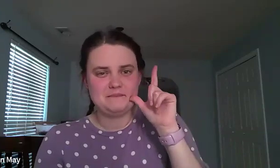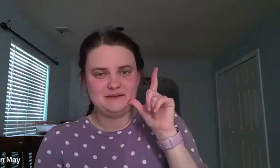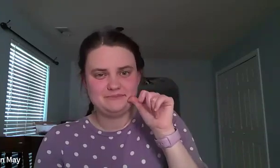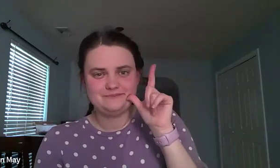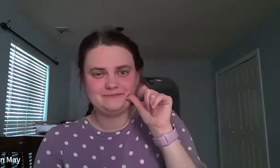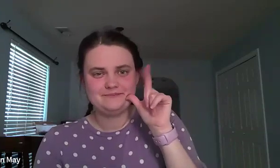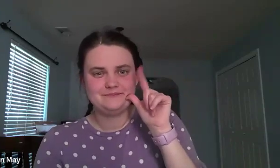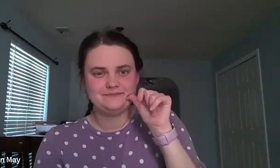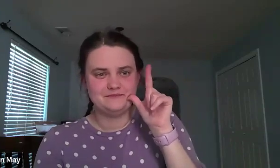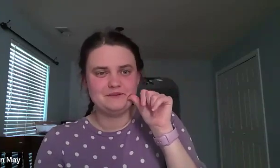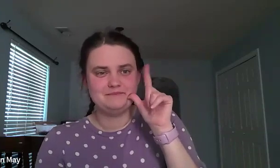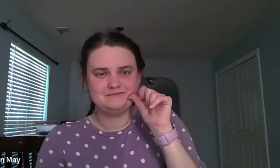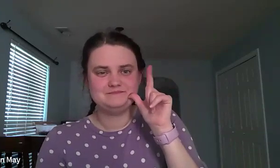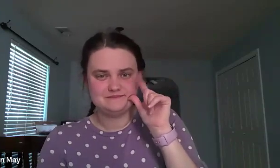lemon. Lemon.